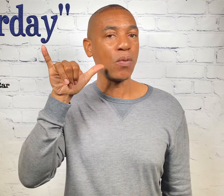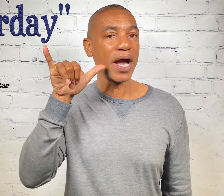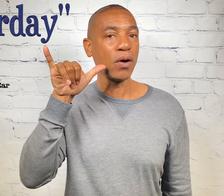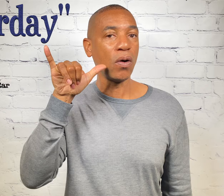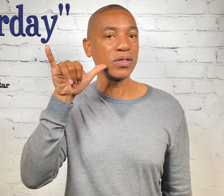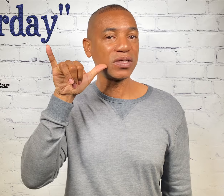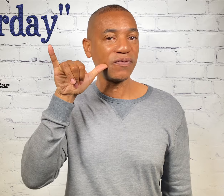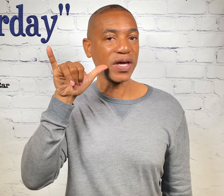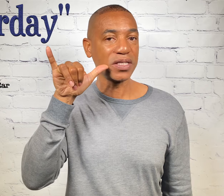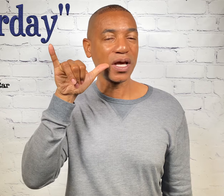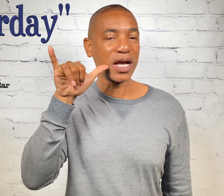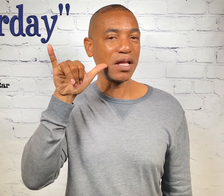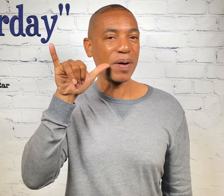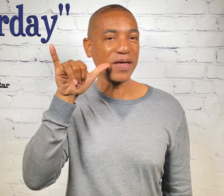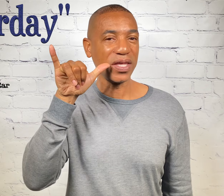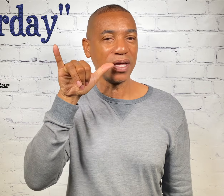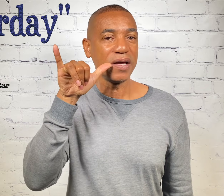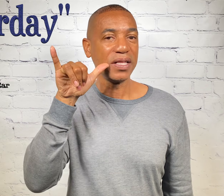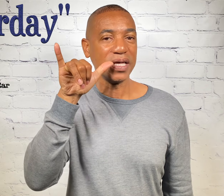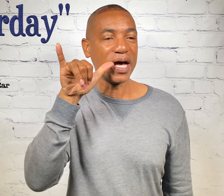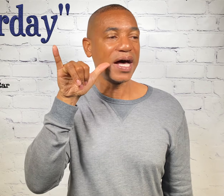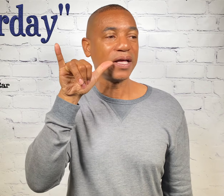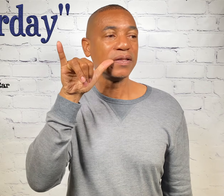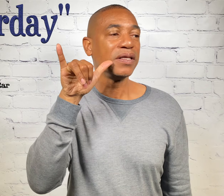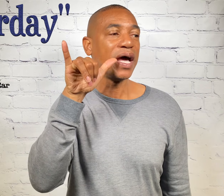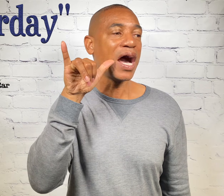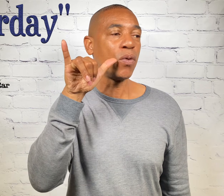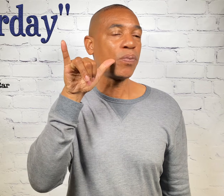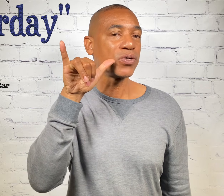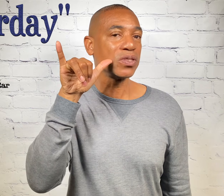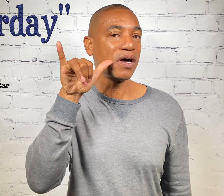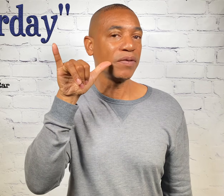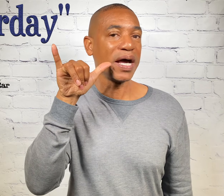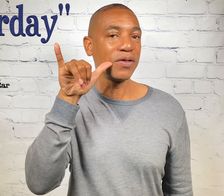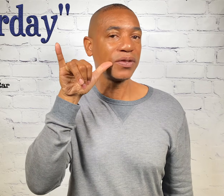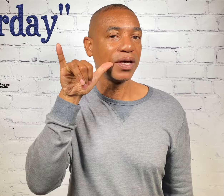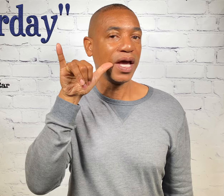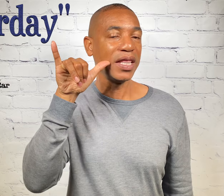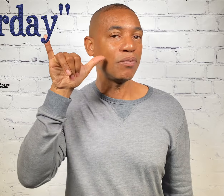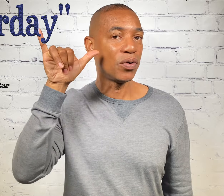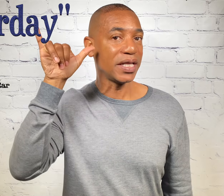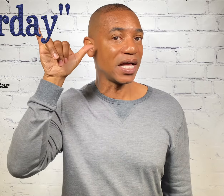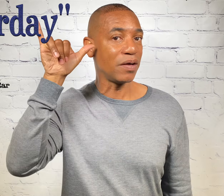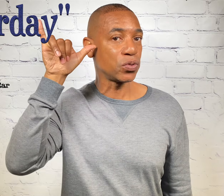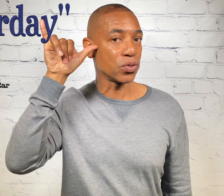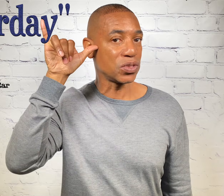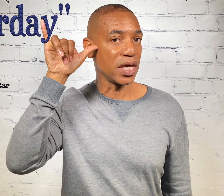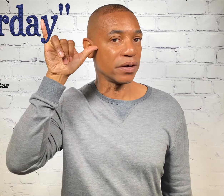Y onto the face, kind of by the outward portion of the mouth, and then bring that up towards the ear.